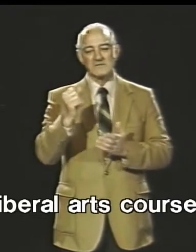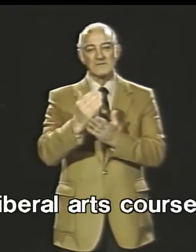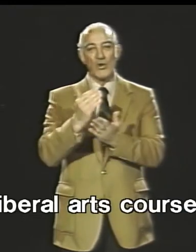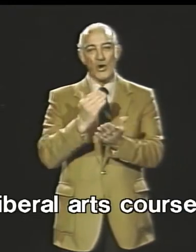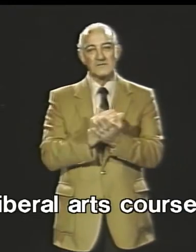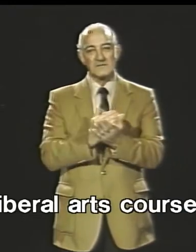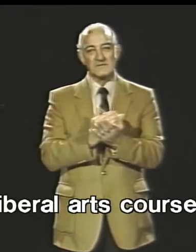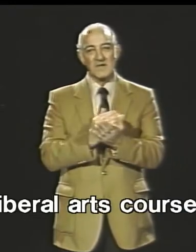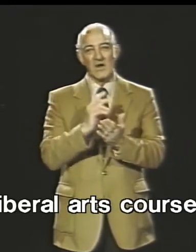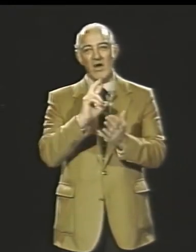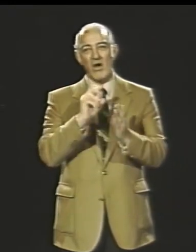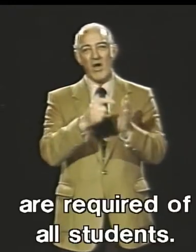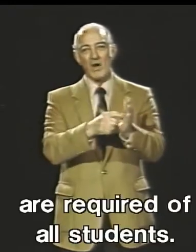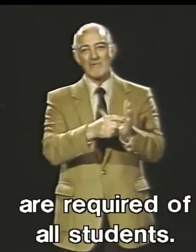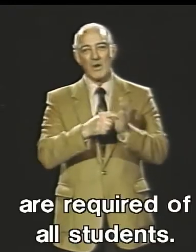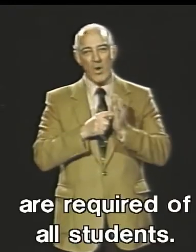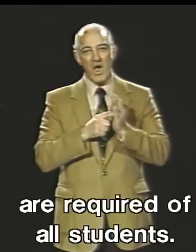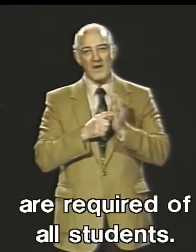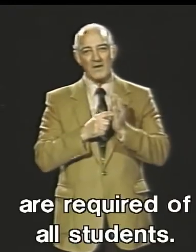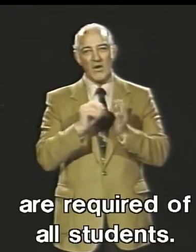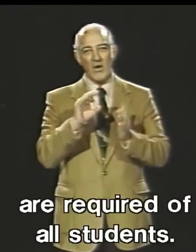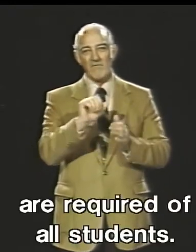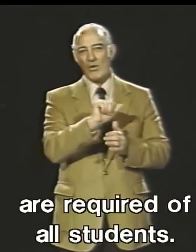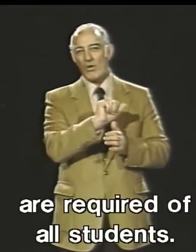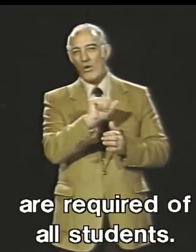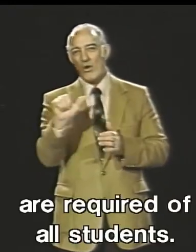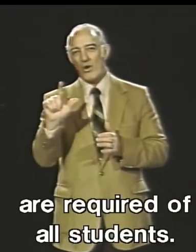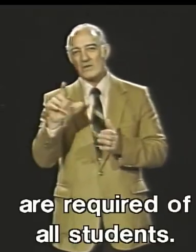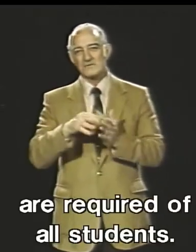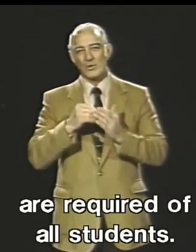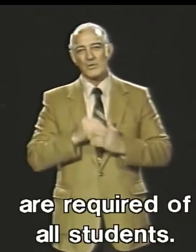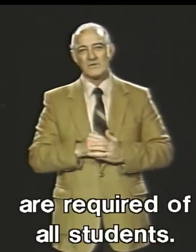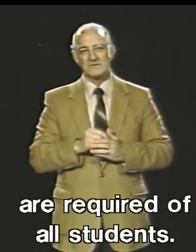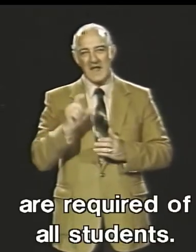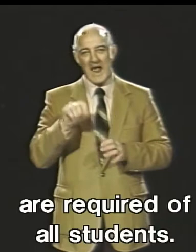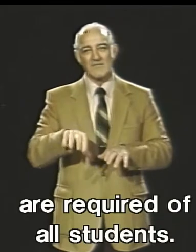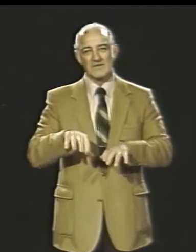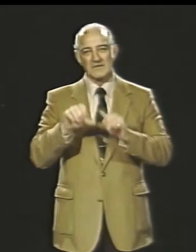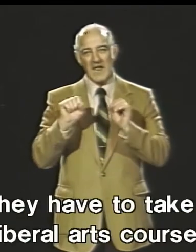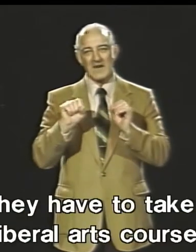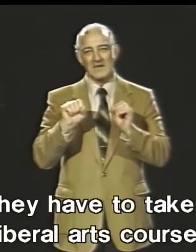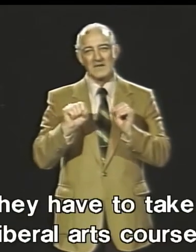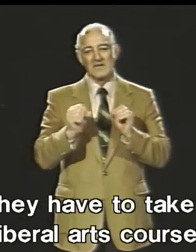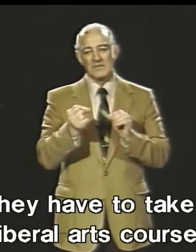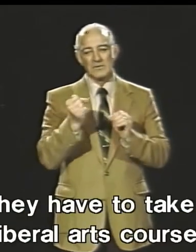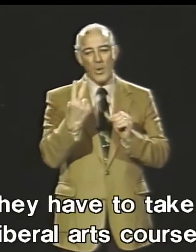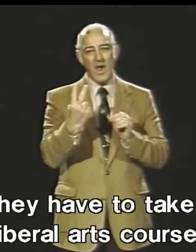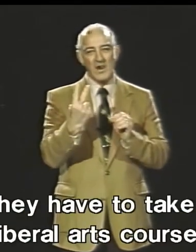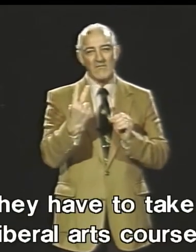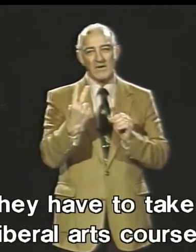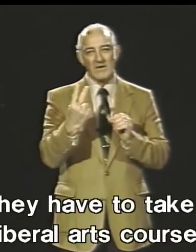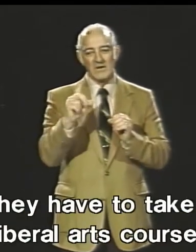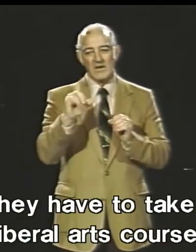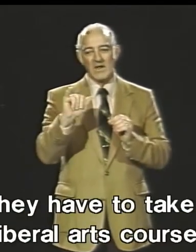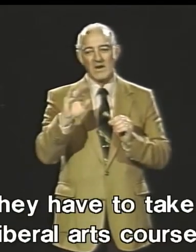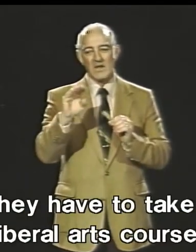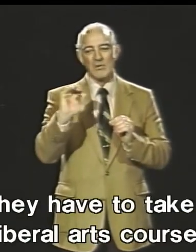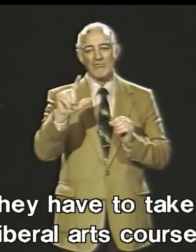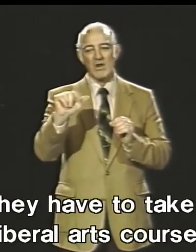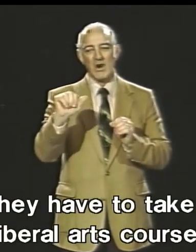Liberal arts courses are required of all students. They have to take 12 liberal